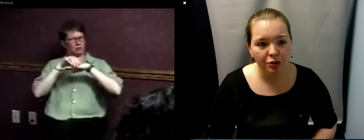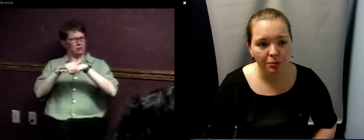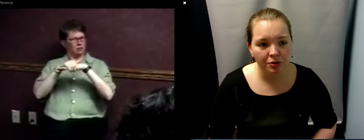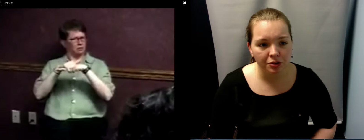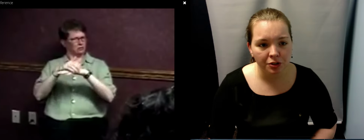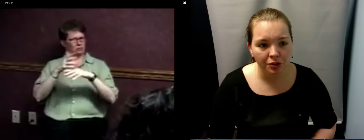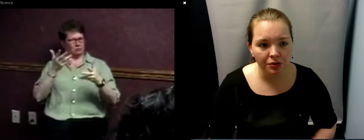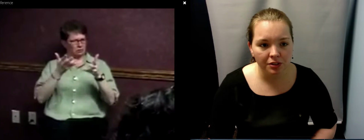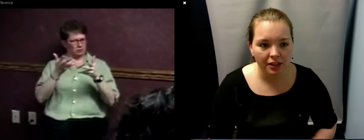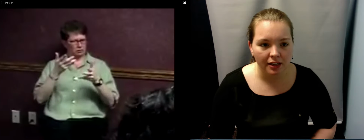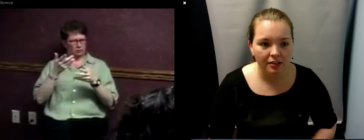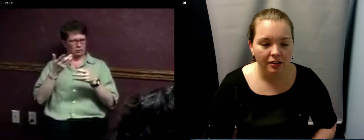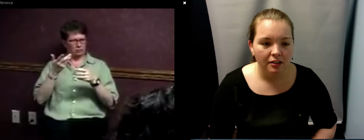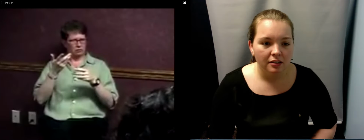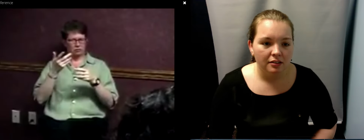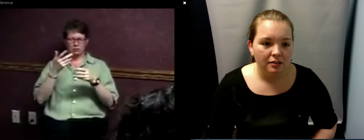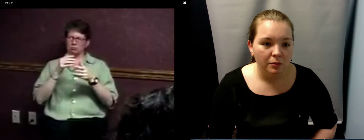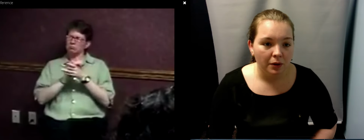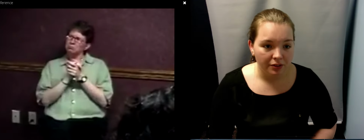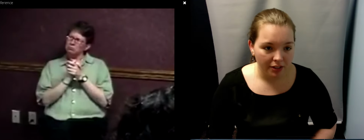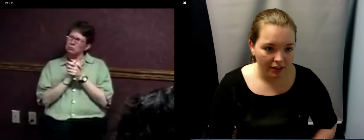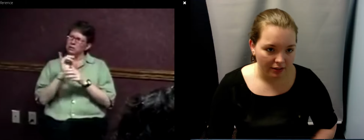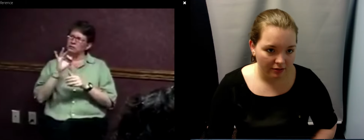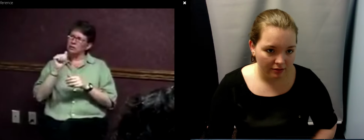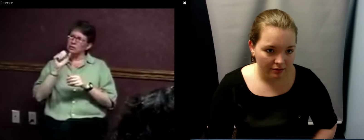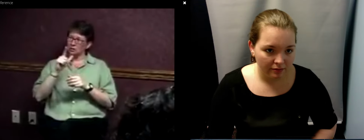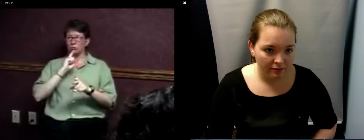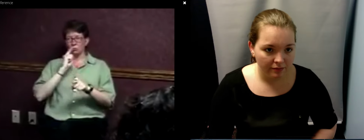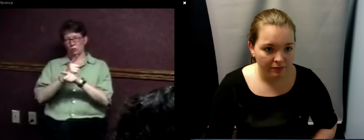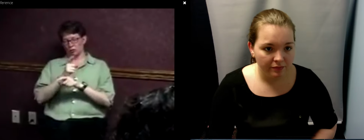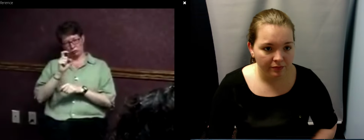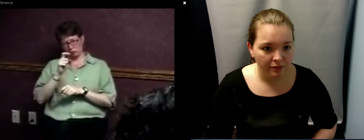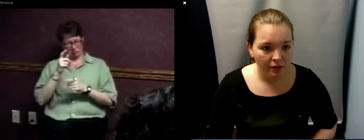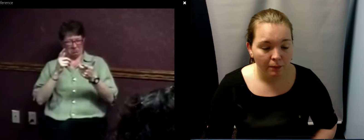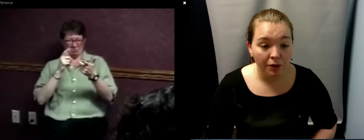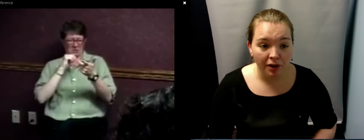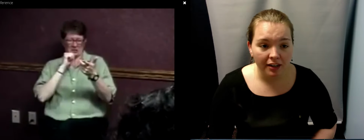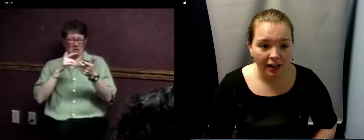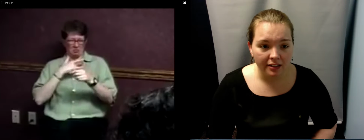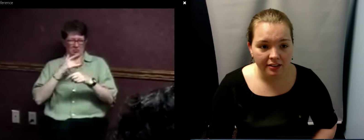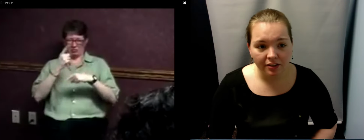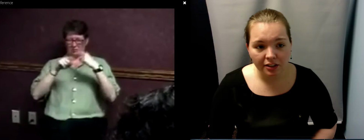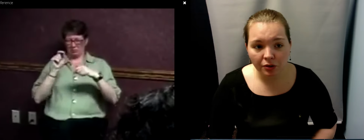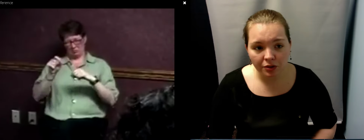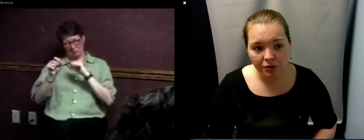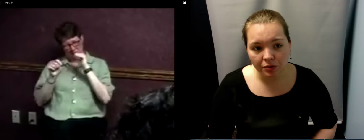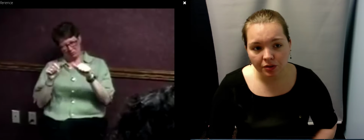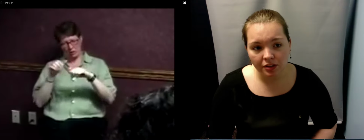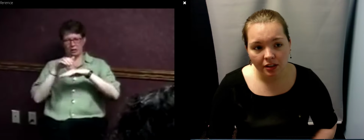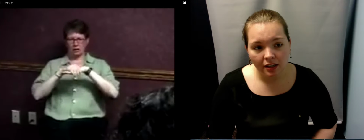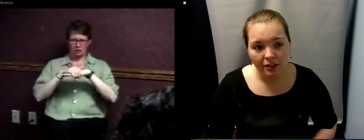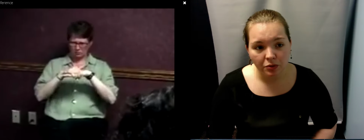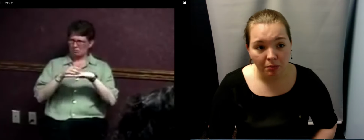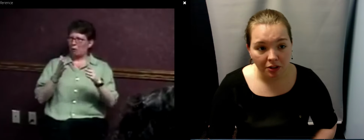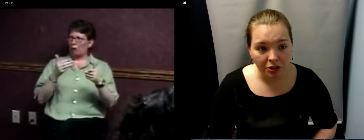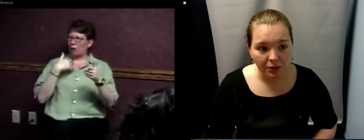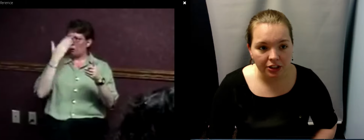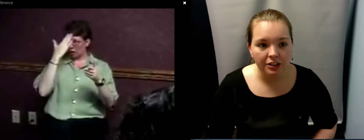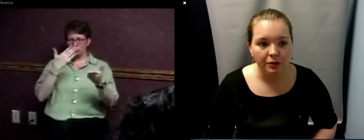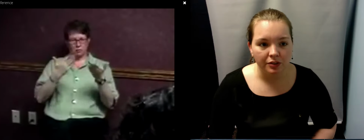maybe the interpreter should use that while they're signing. But you're right, in ASL they don't use any sort